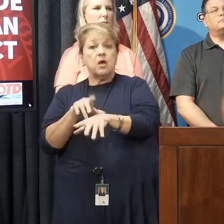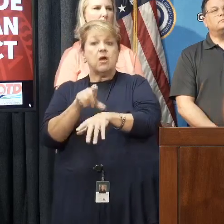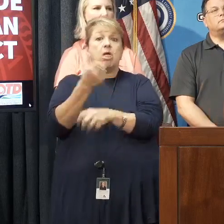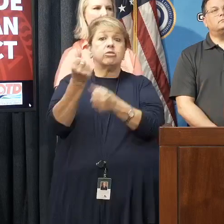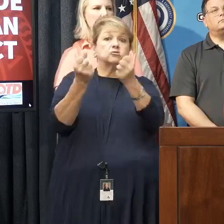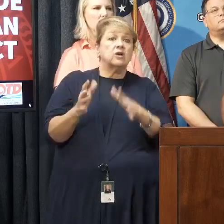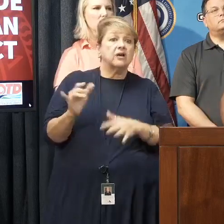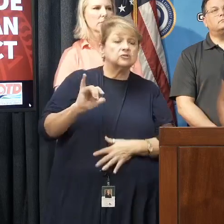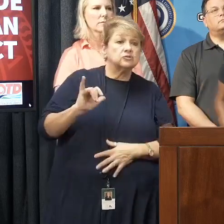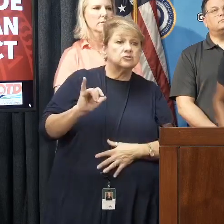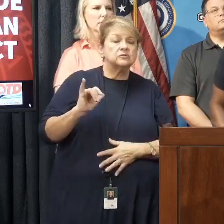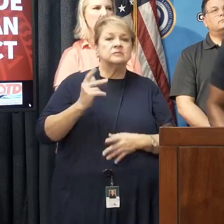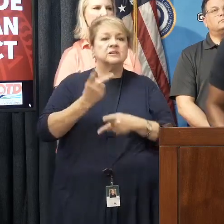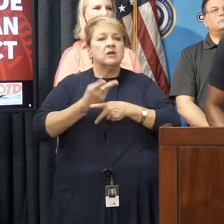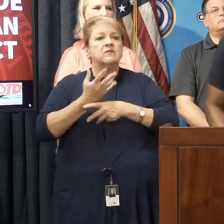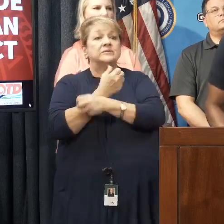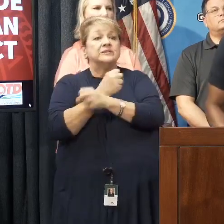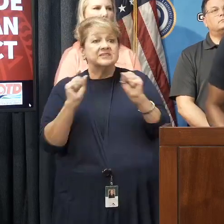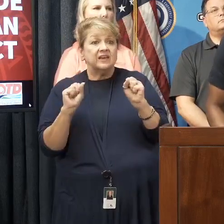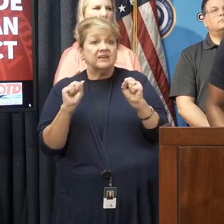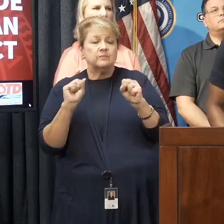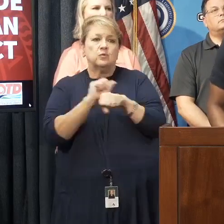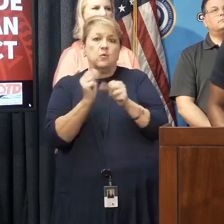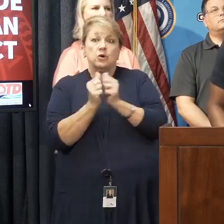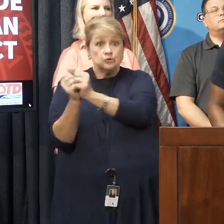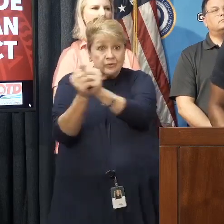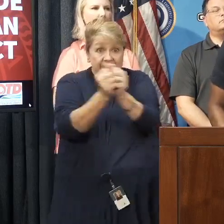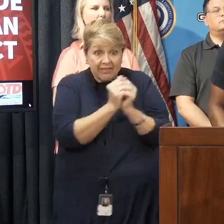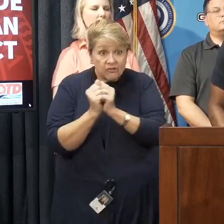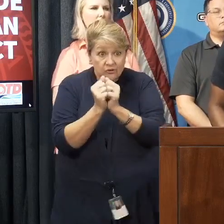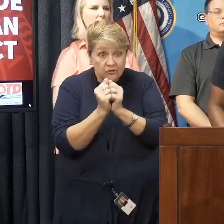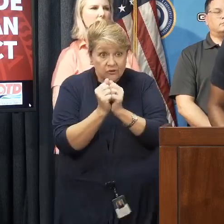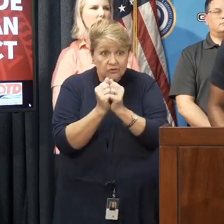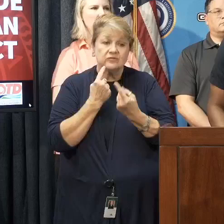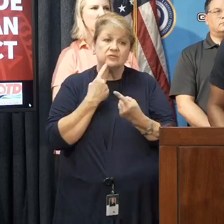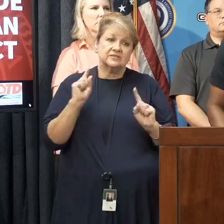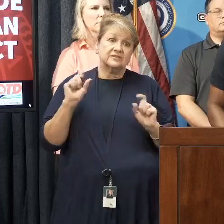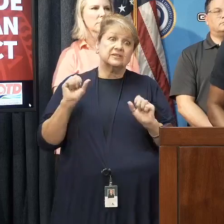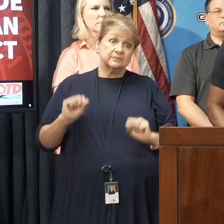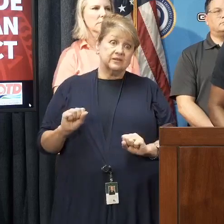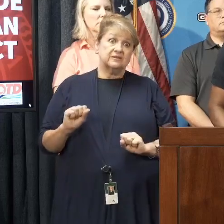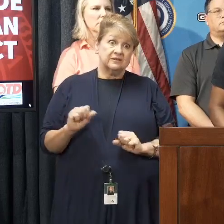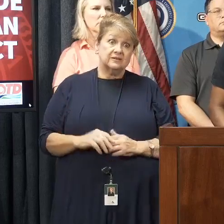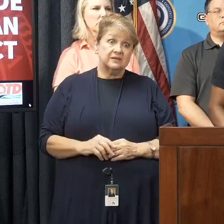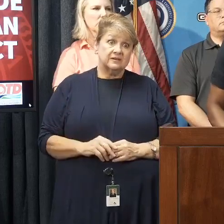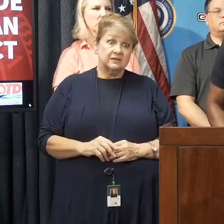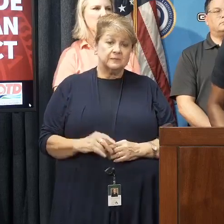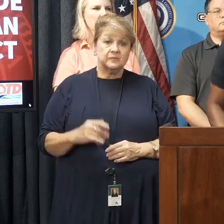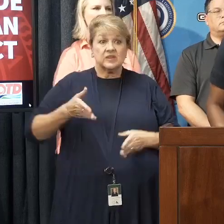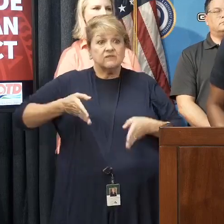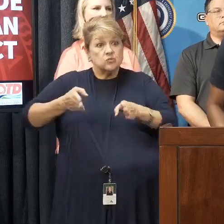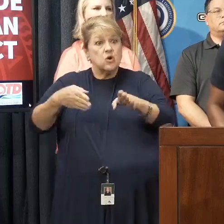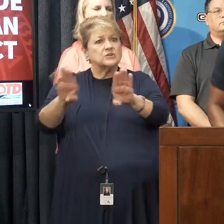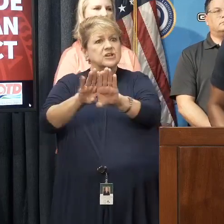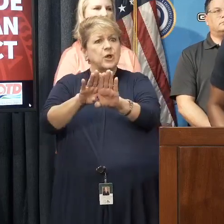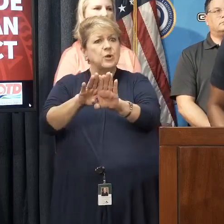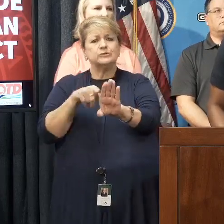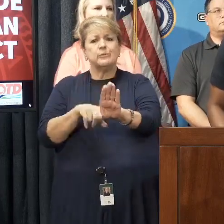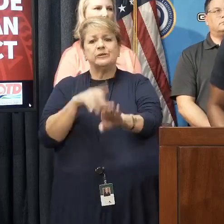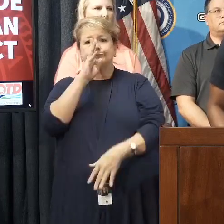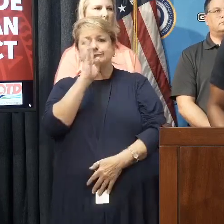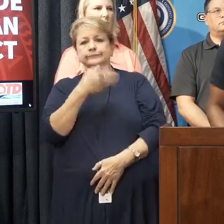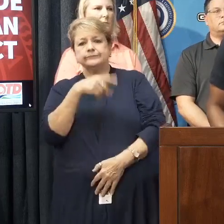remain safe, but we must work together in order to accomplish this. If roads are closed, do not go around